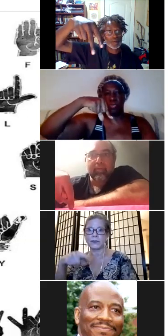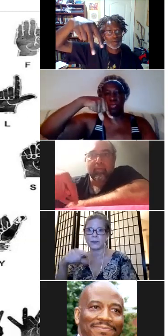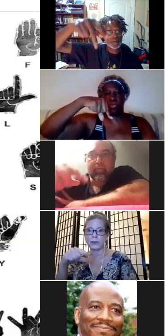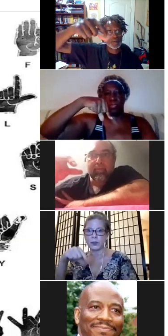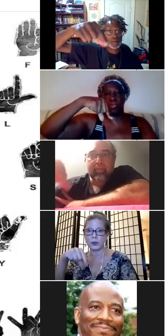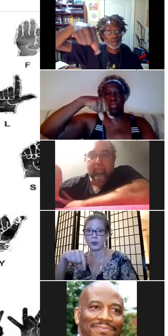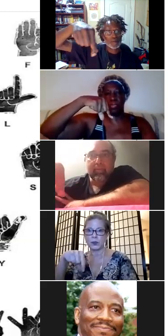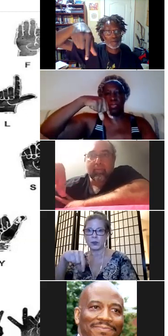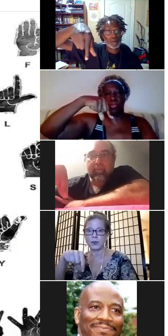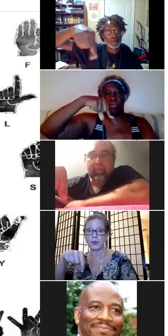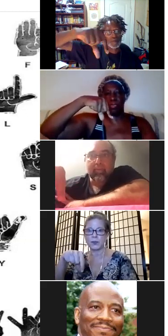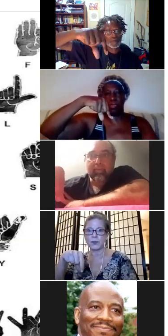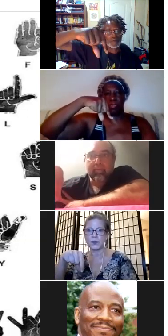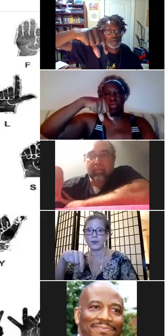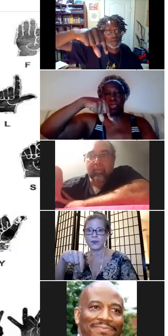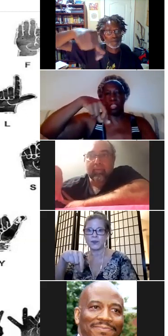Q,